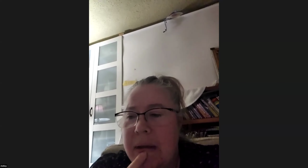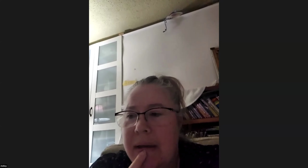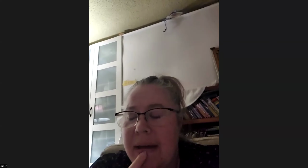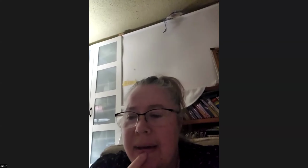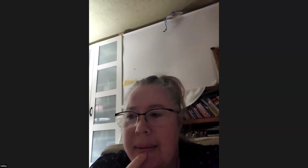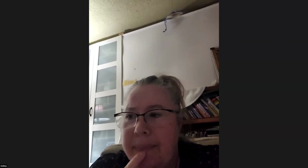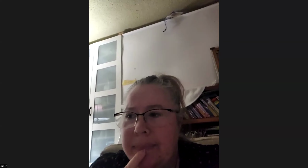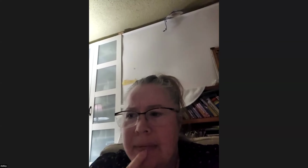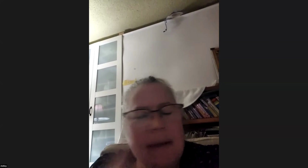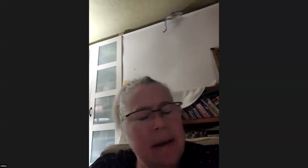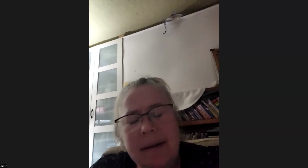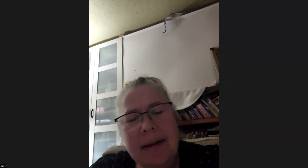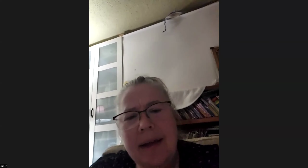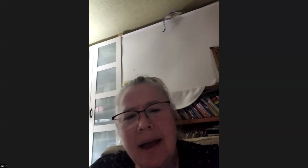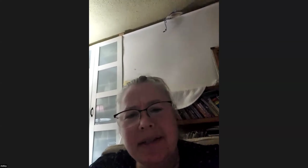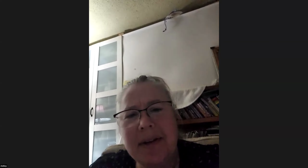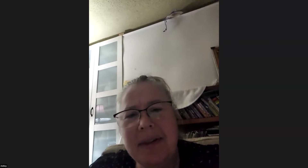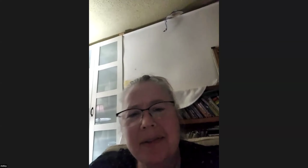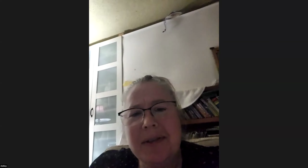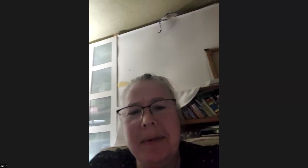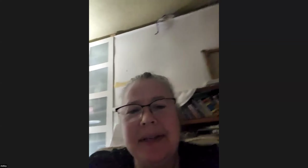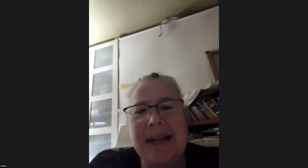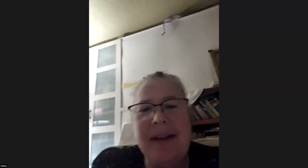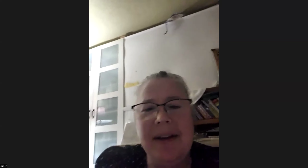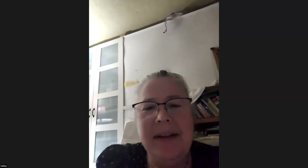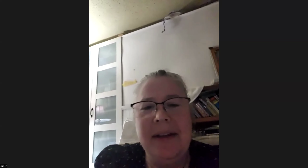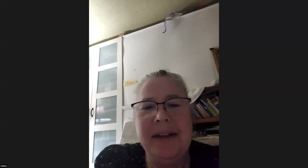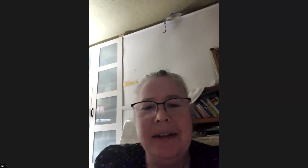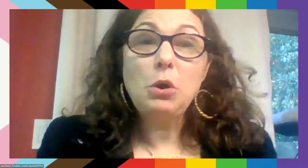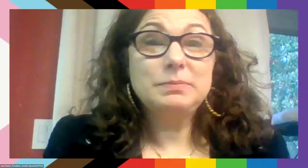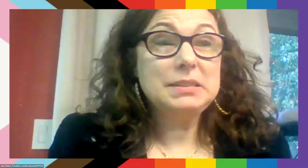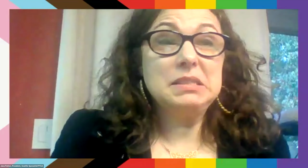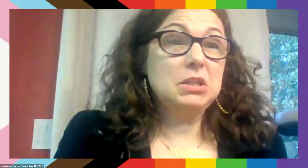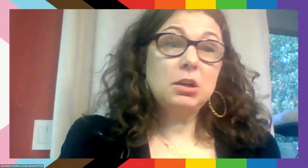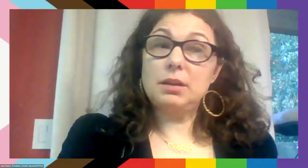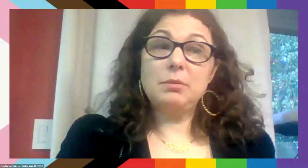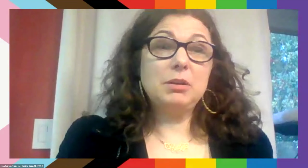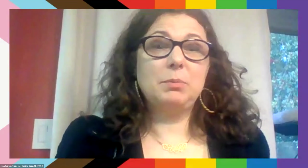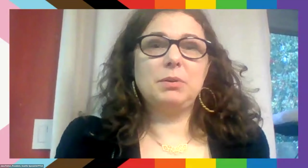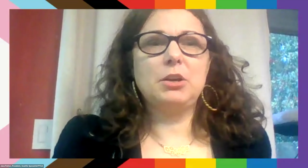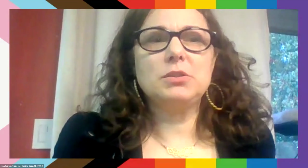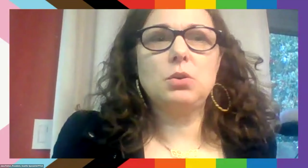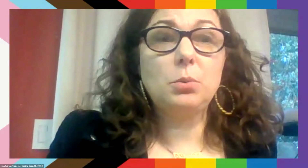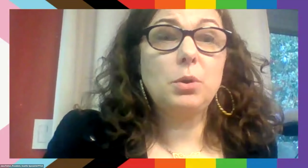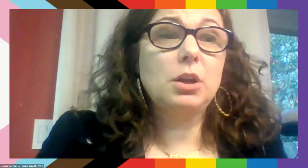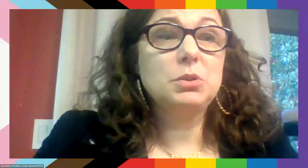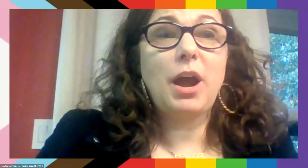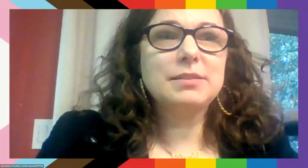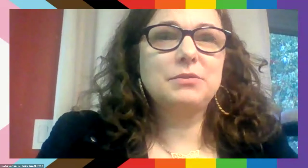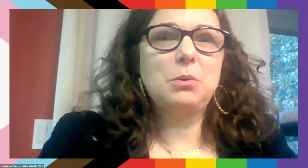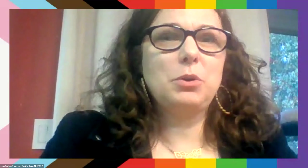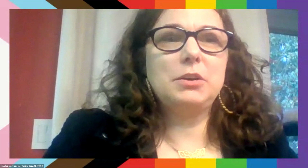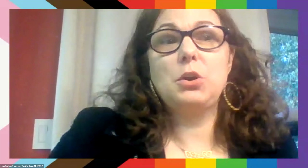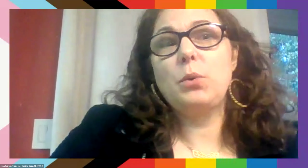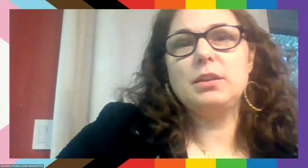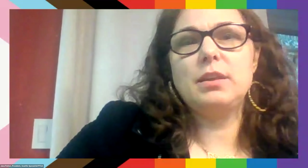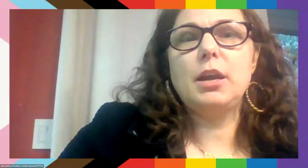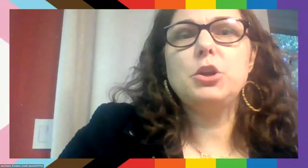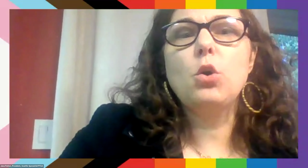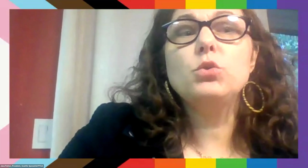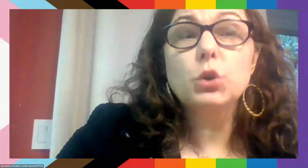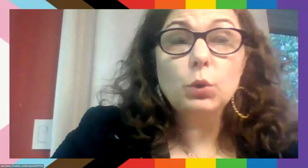if they're willing. Yeah, is there anything else you'd like me to say, Yana? No, this is good. I mean, people can also are welcome to ask if they want to